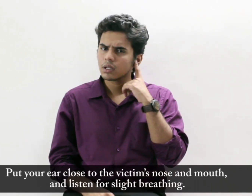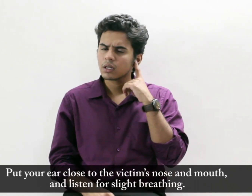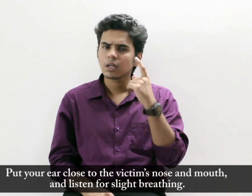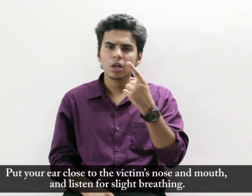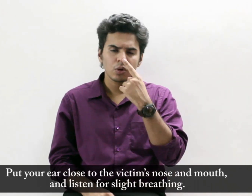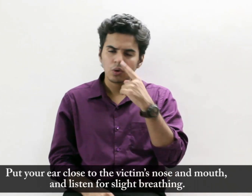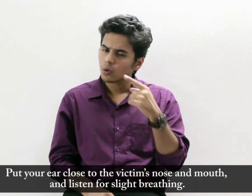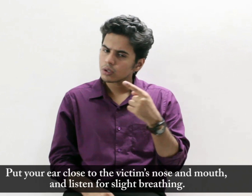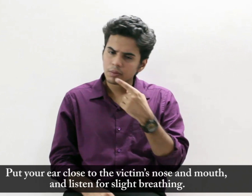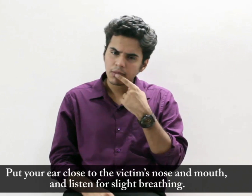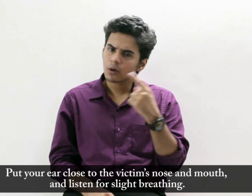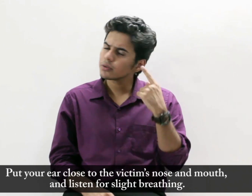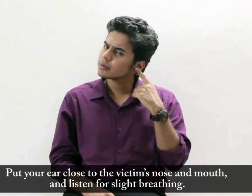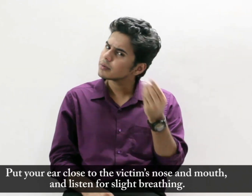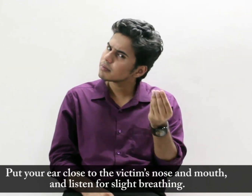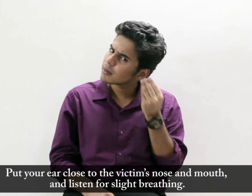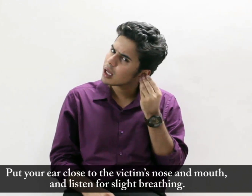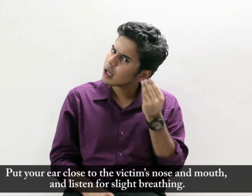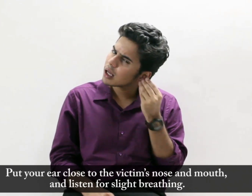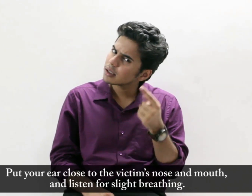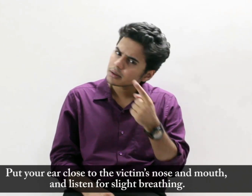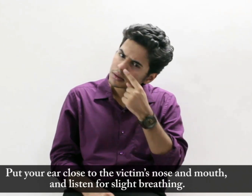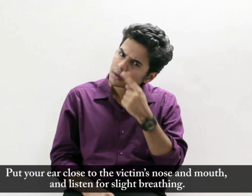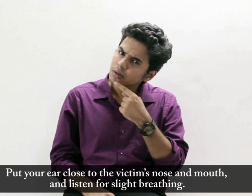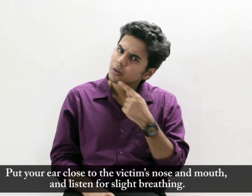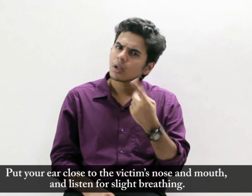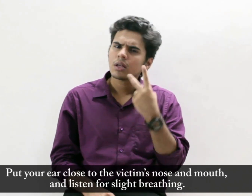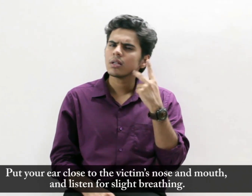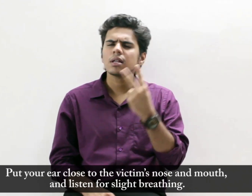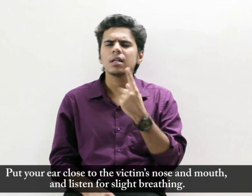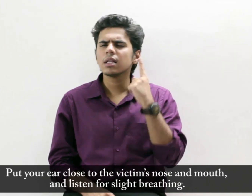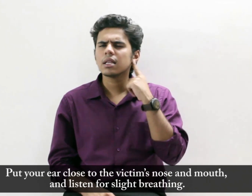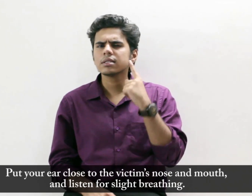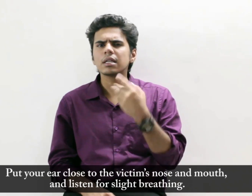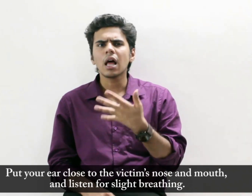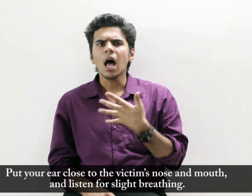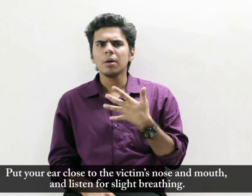your ear close to the victim's nose and mouth and listen for slight breathing.